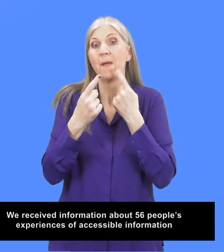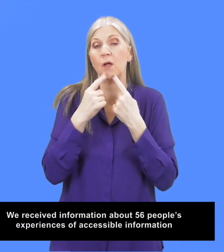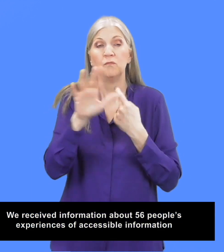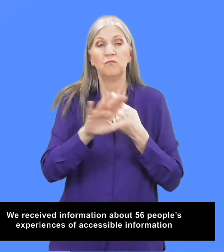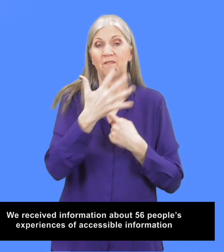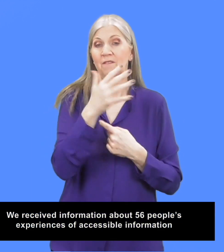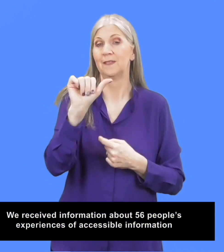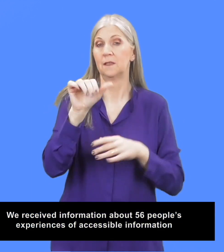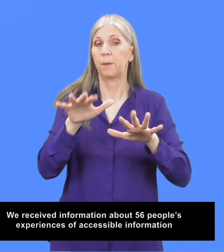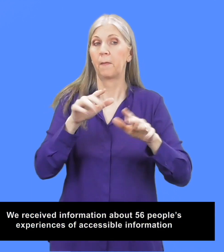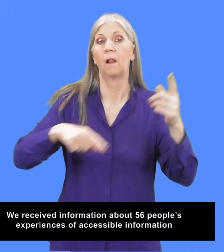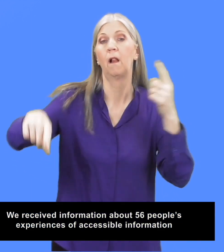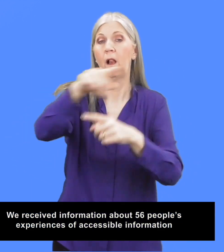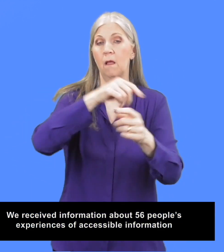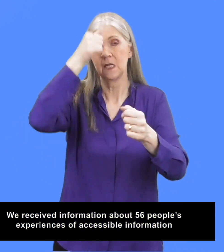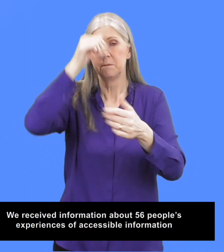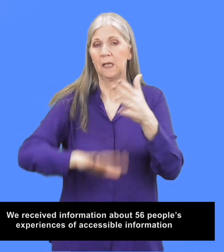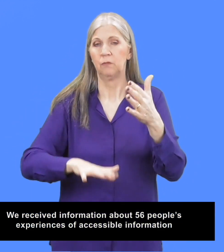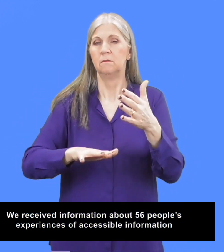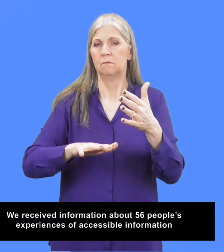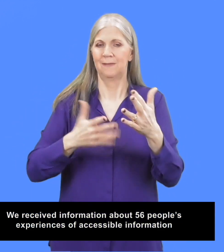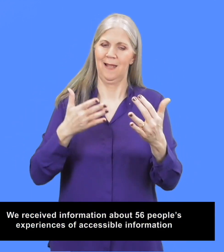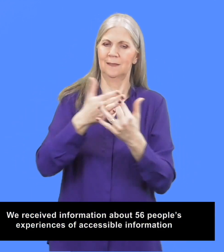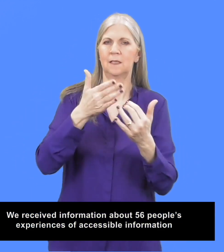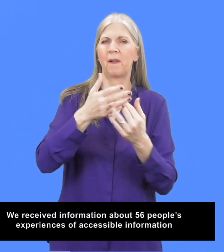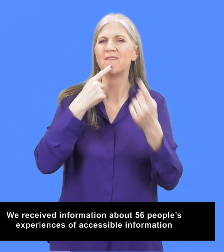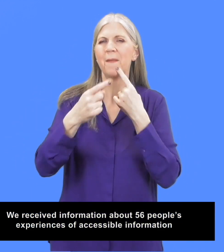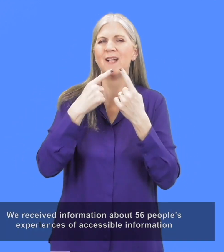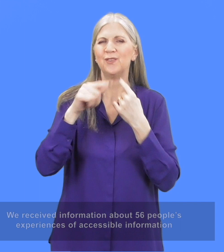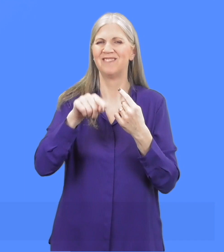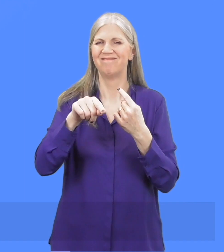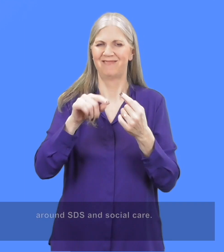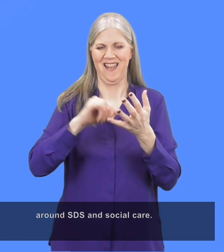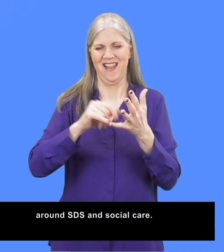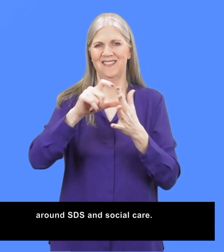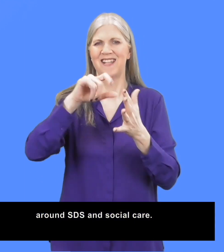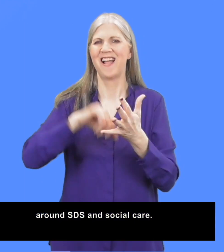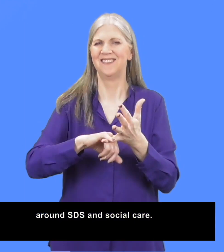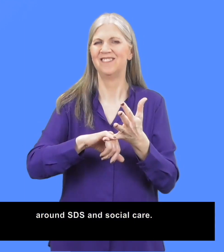from 56 people's experiences of accessible information around SDS and social care.